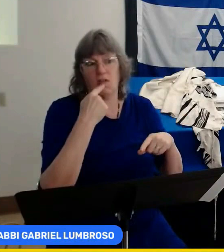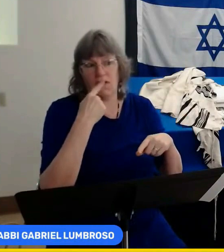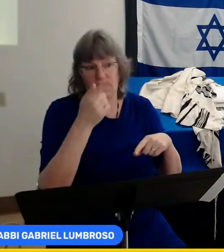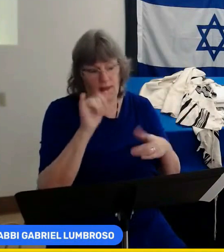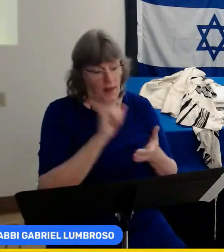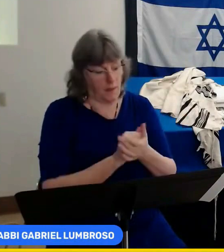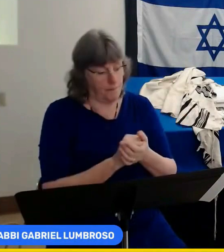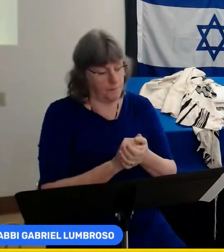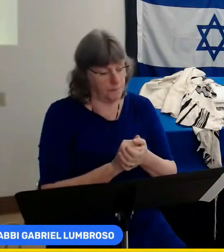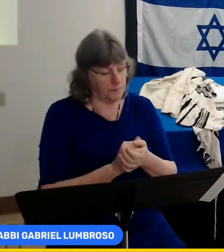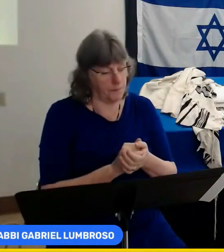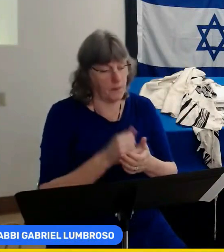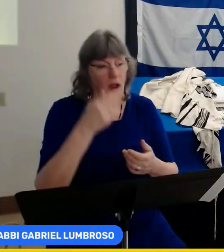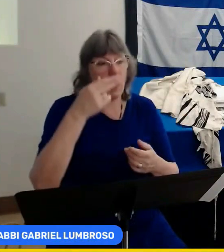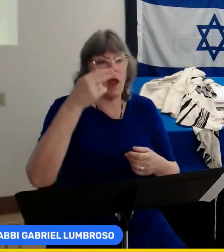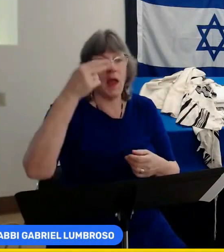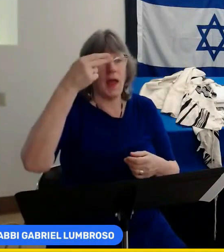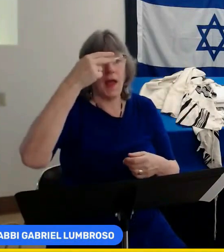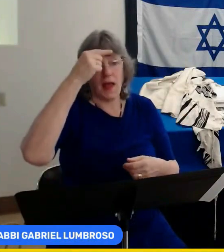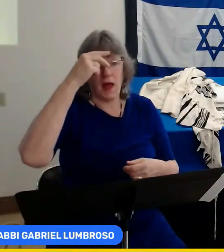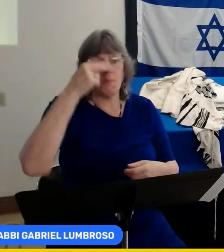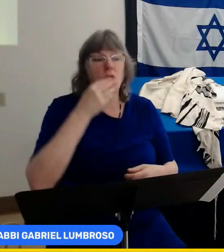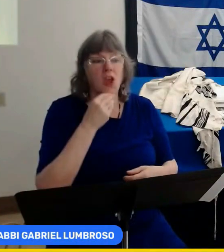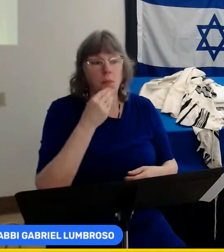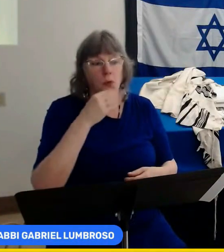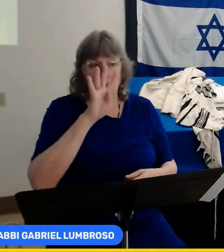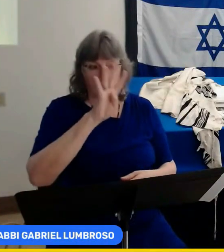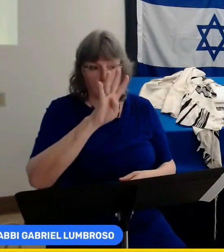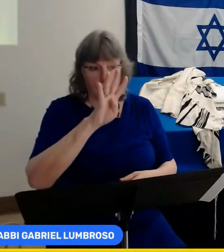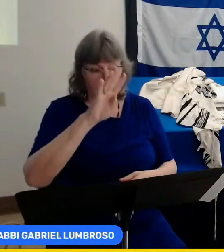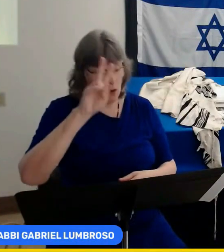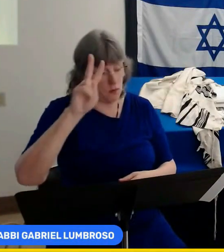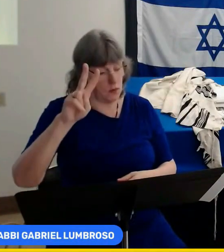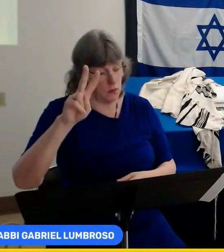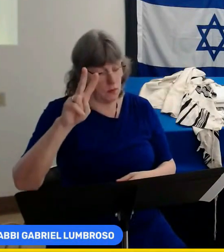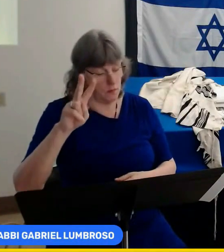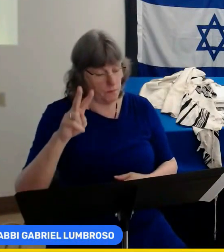Yes, Hebrews 4:2, like